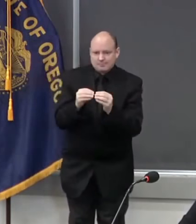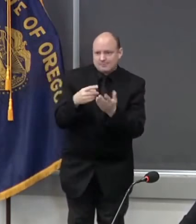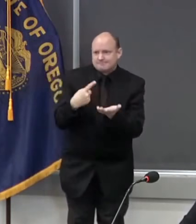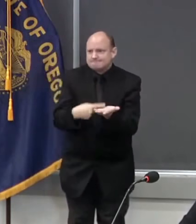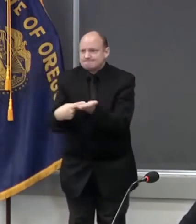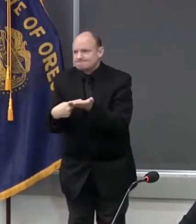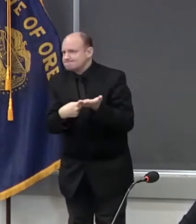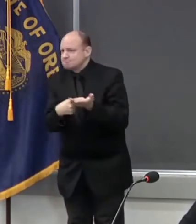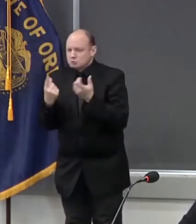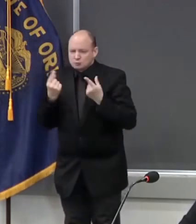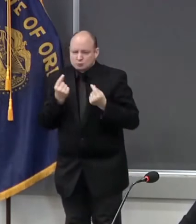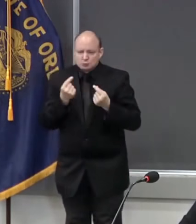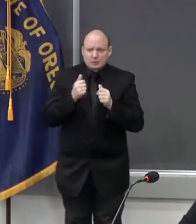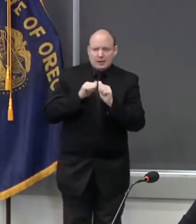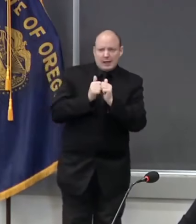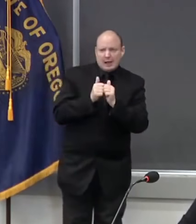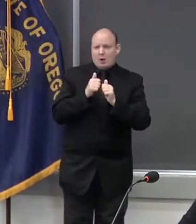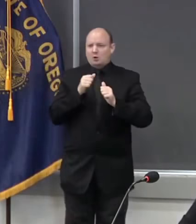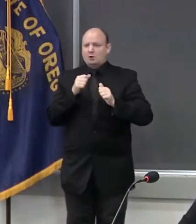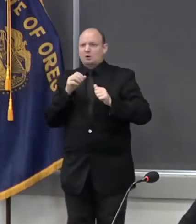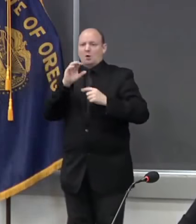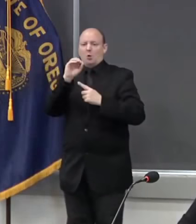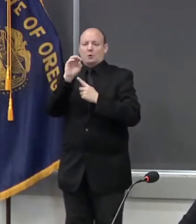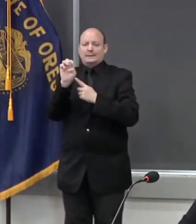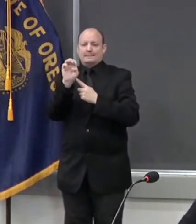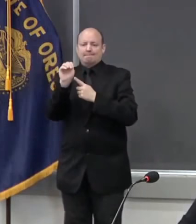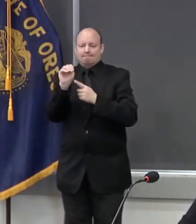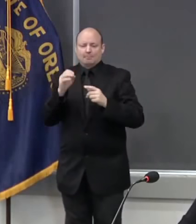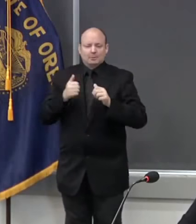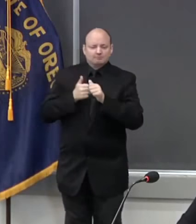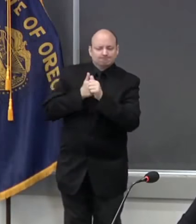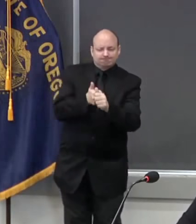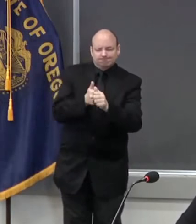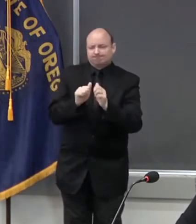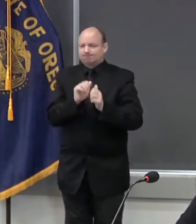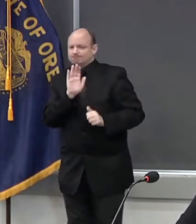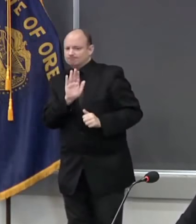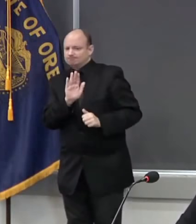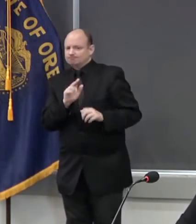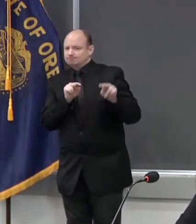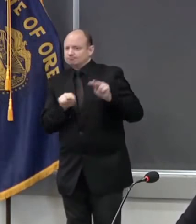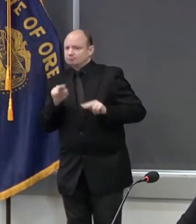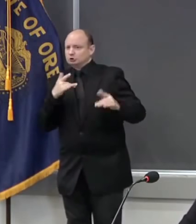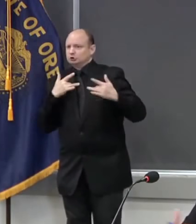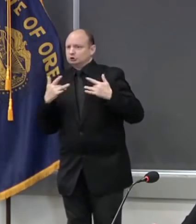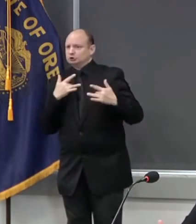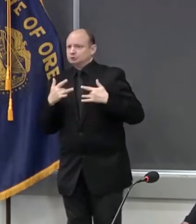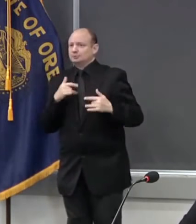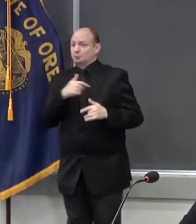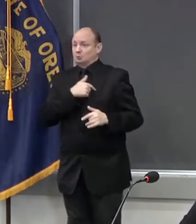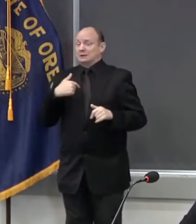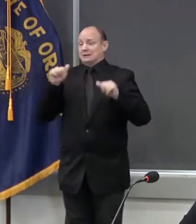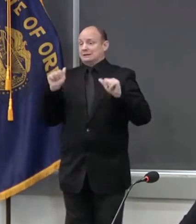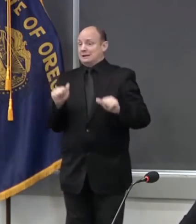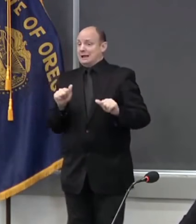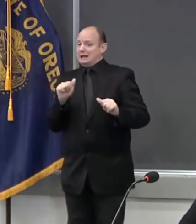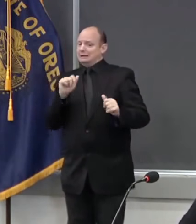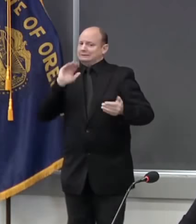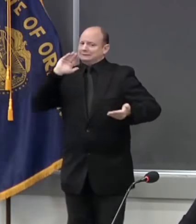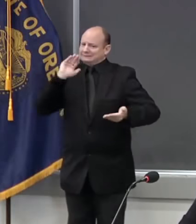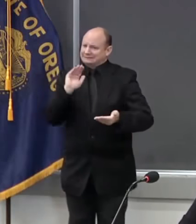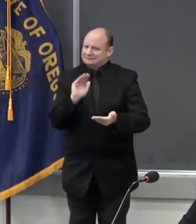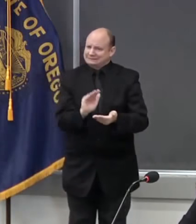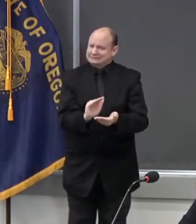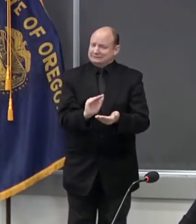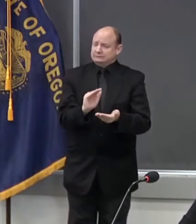statewide emergency plans. But now it's not too late to reverse the tide, and that's exactly what we have to do.